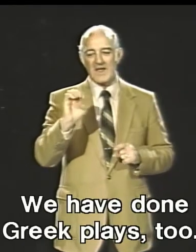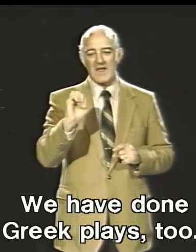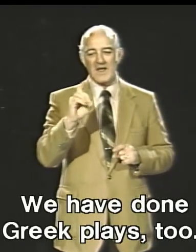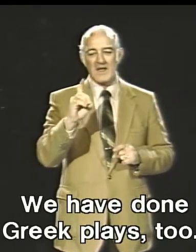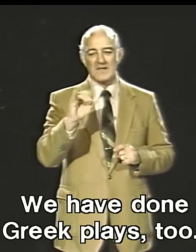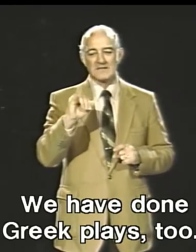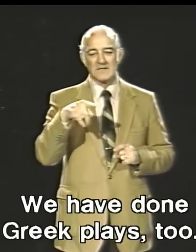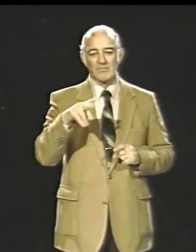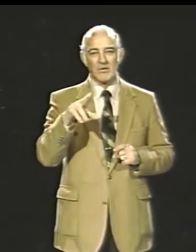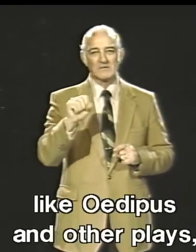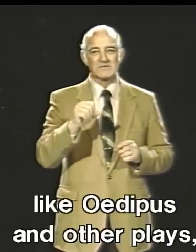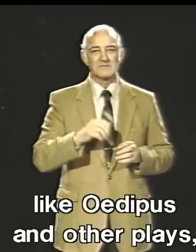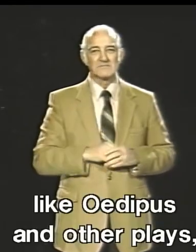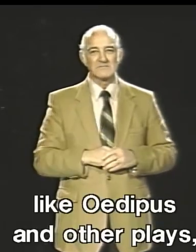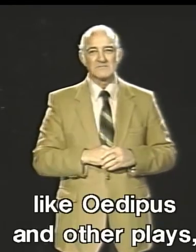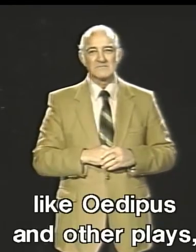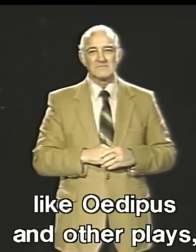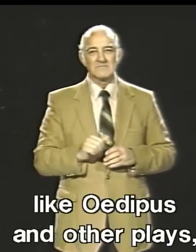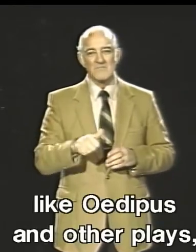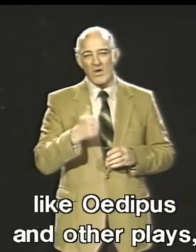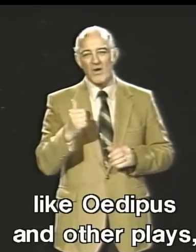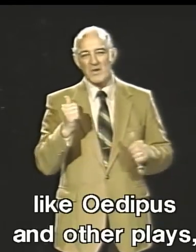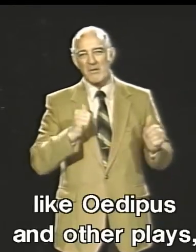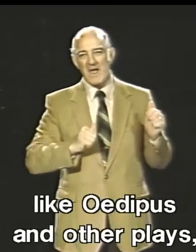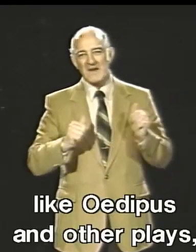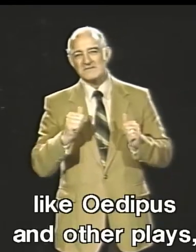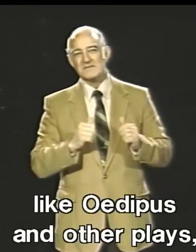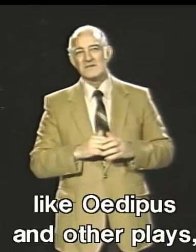plays, like Oedipus, and other plays.